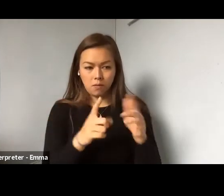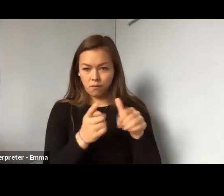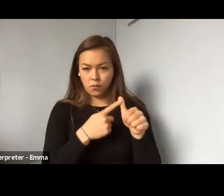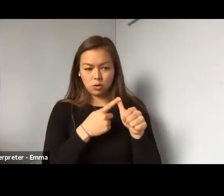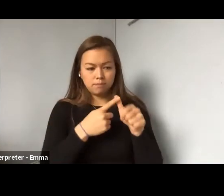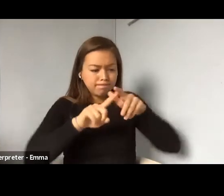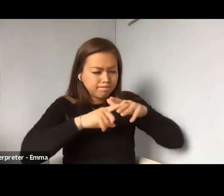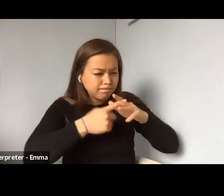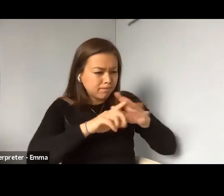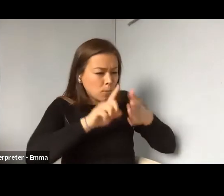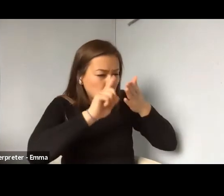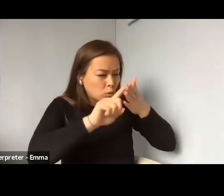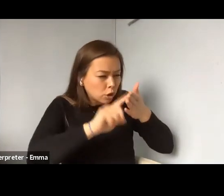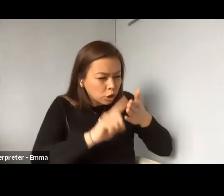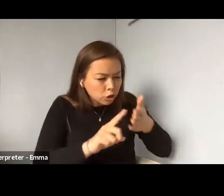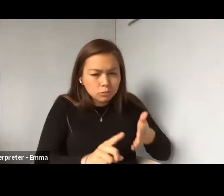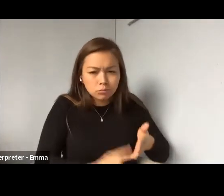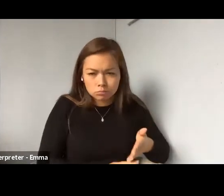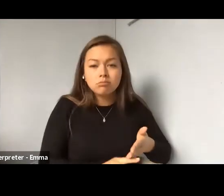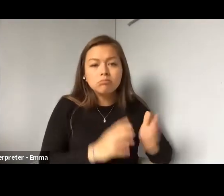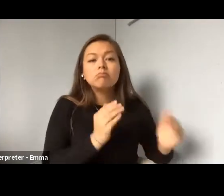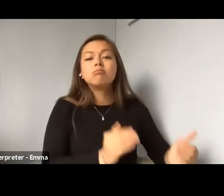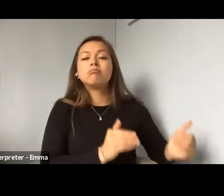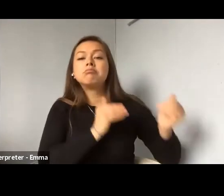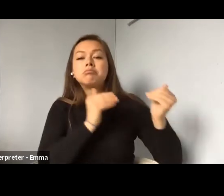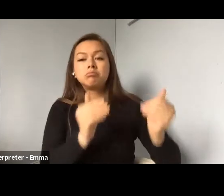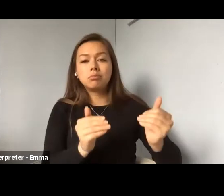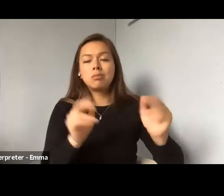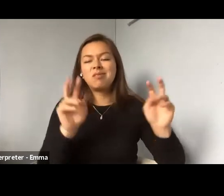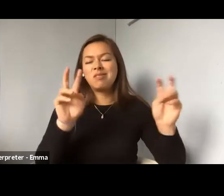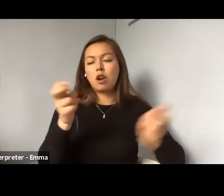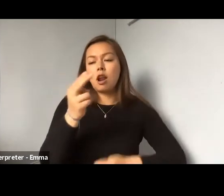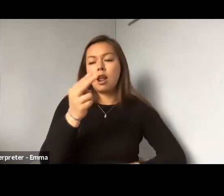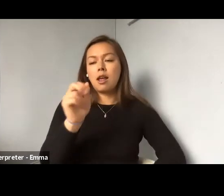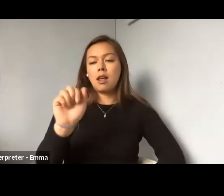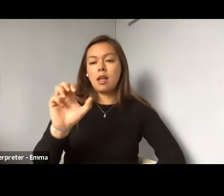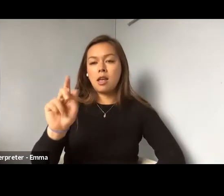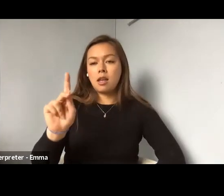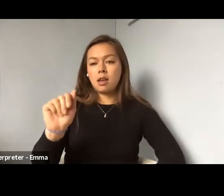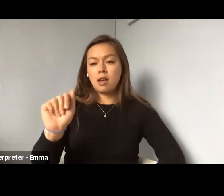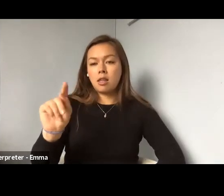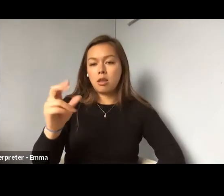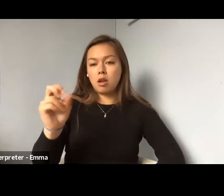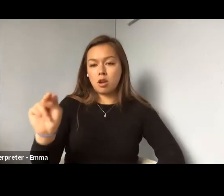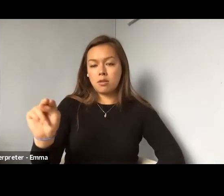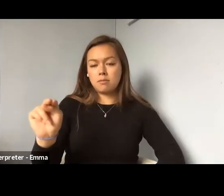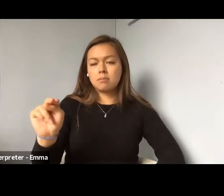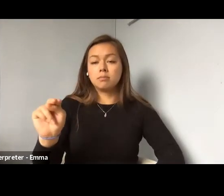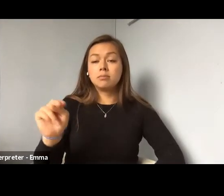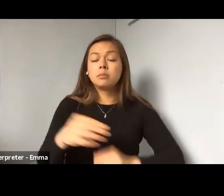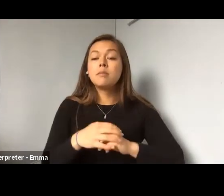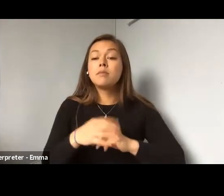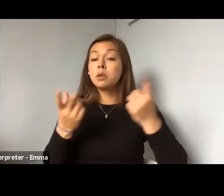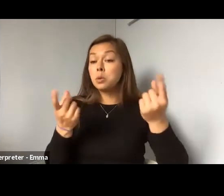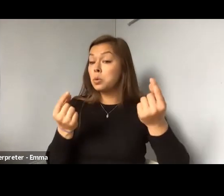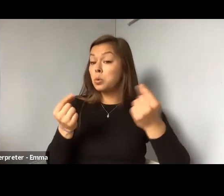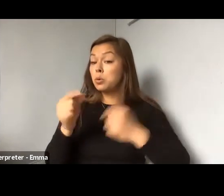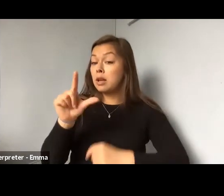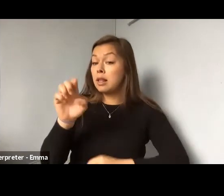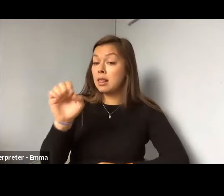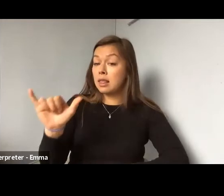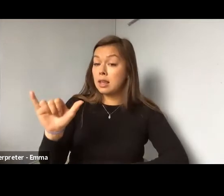So after the initial research, we moved on to the hackathon phase of the program, where Lee Cameron